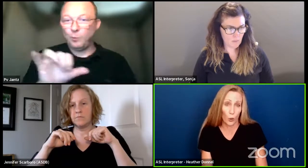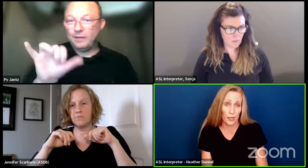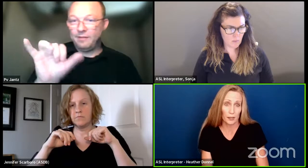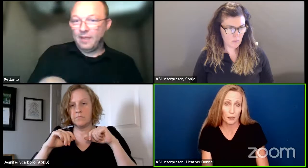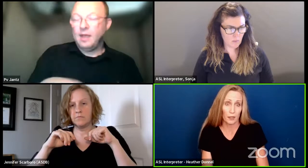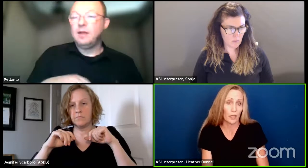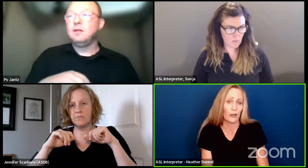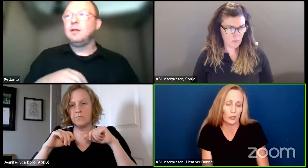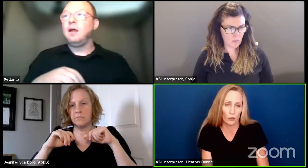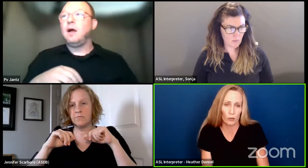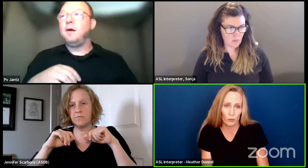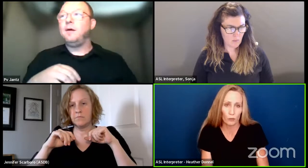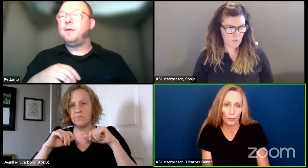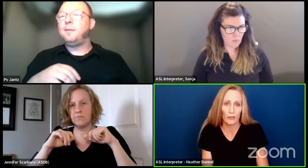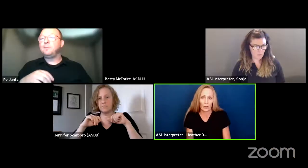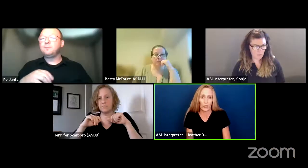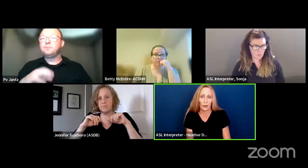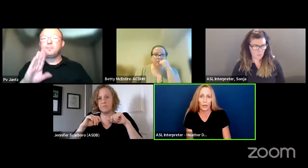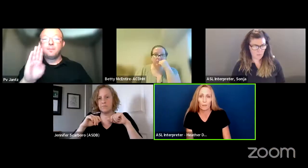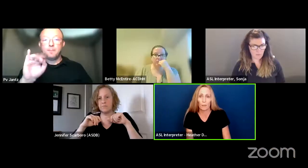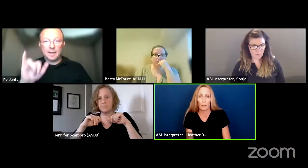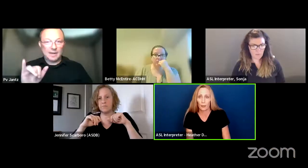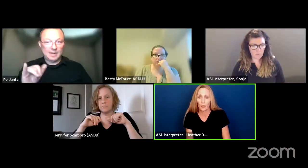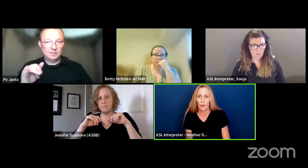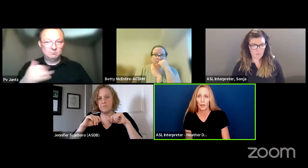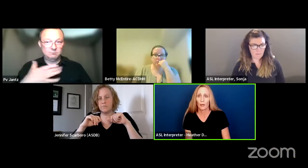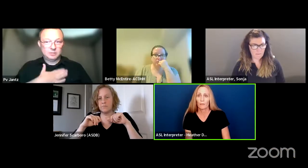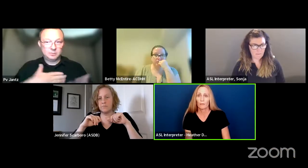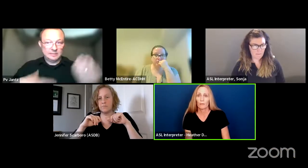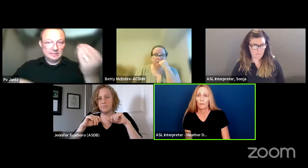budgetary requests and other issues in that area.